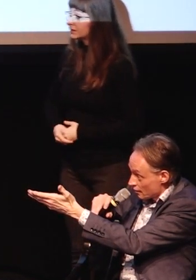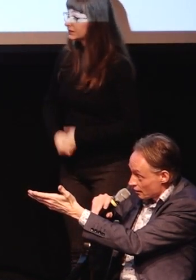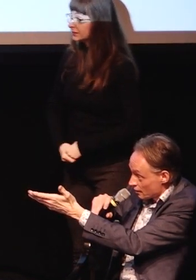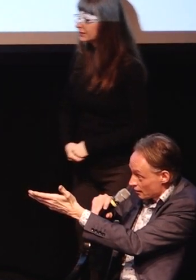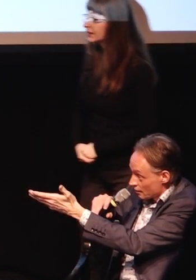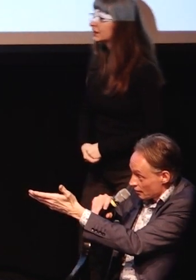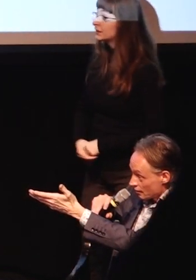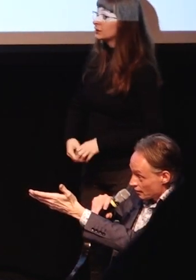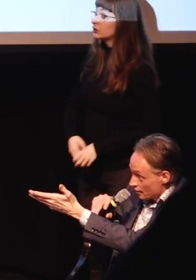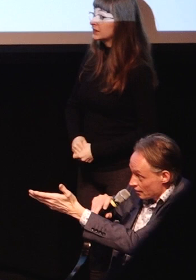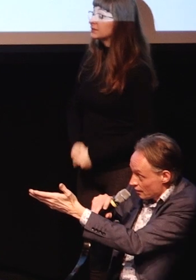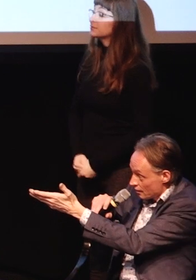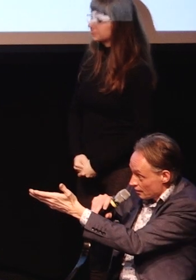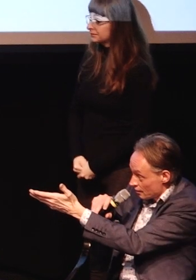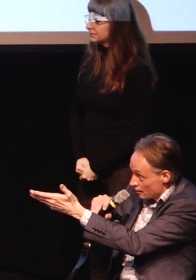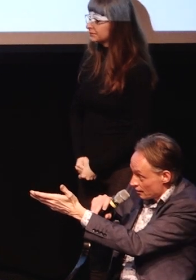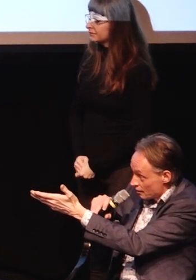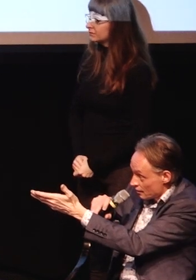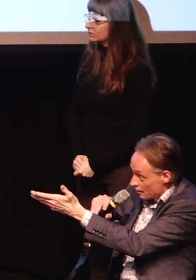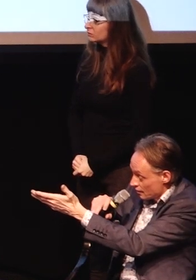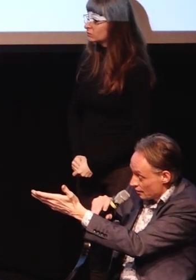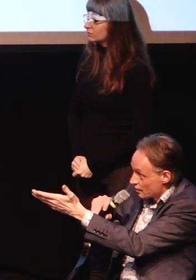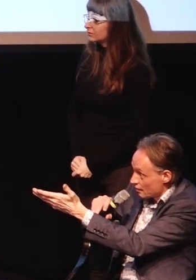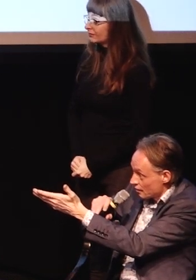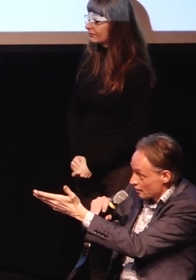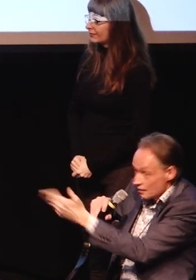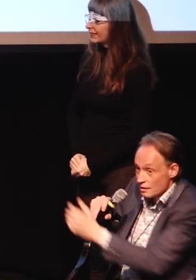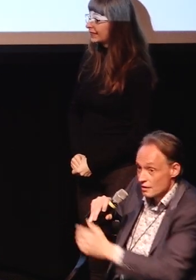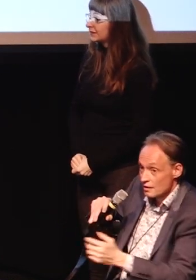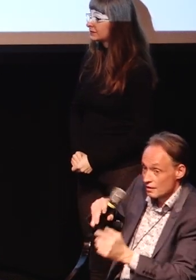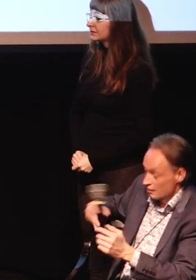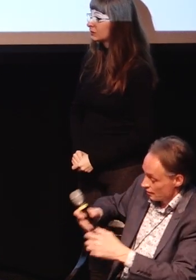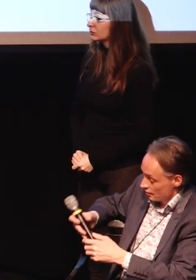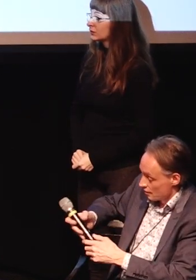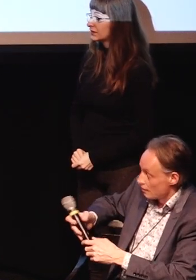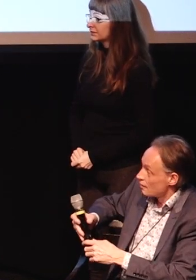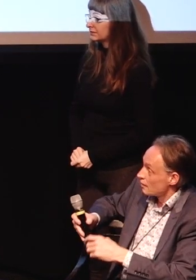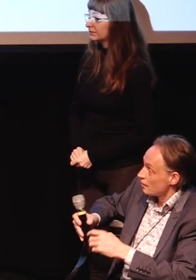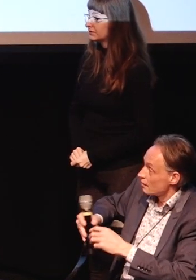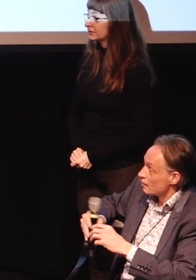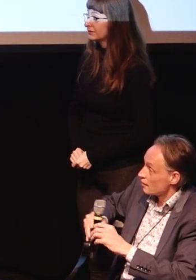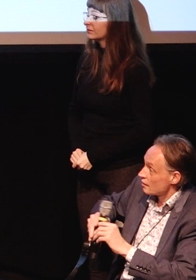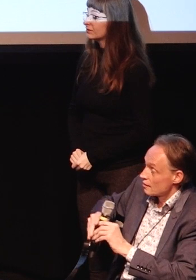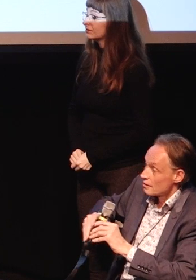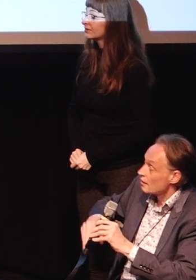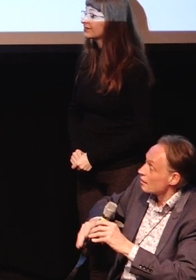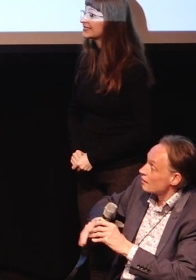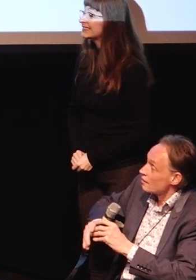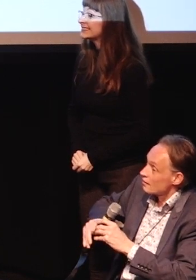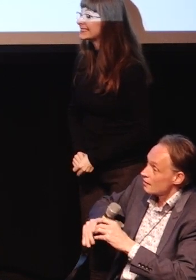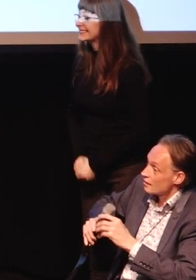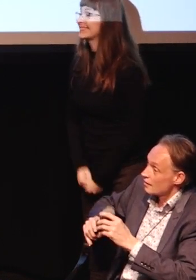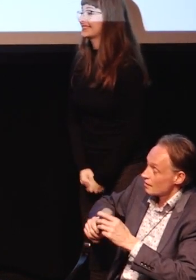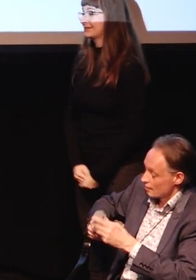streaming platforms on June 9th, and it's going to have a limited theatrical release first week of June. If you like it, please spread the